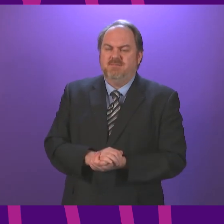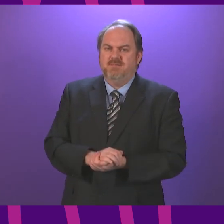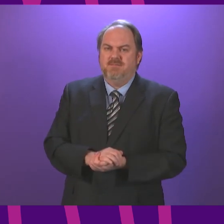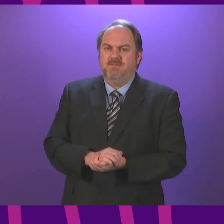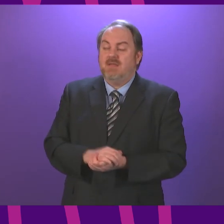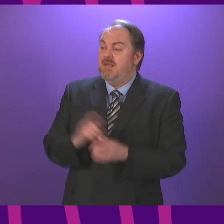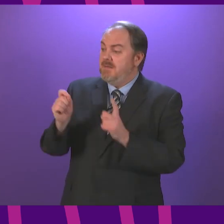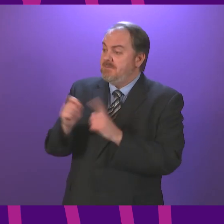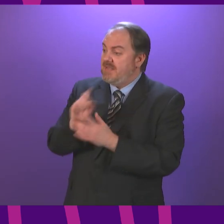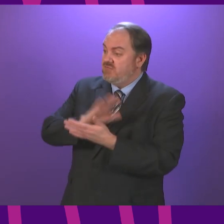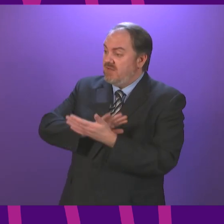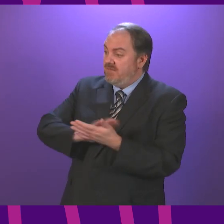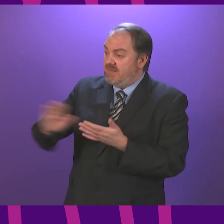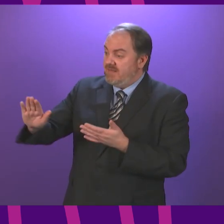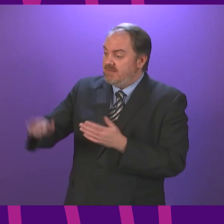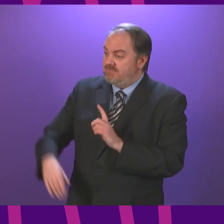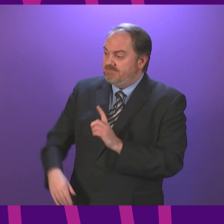Patrick Harvey.